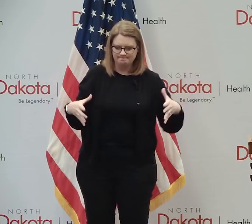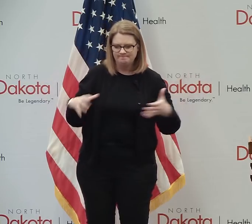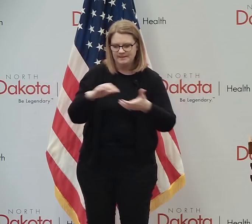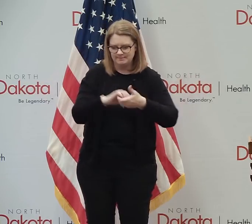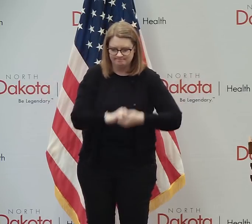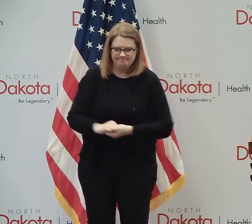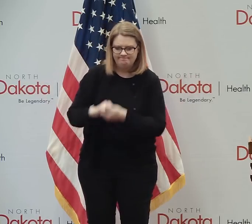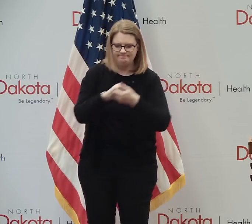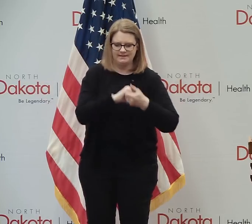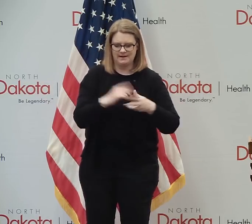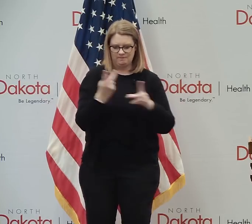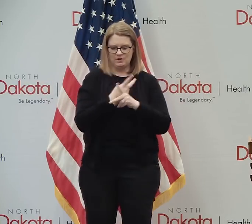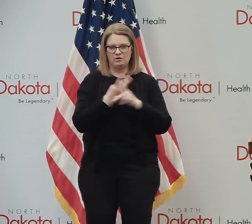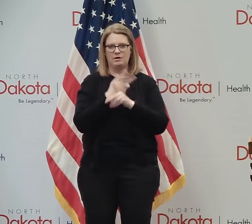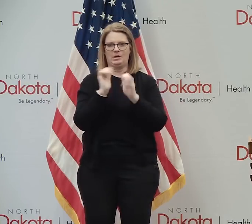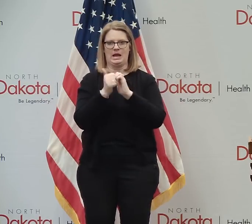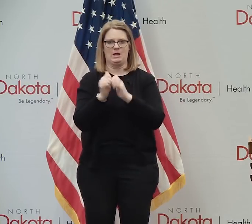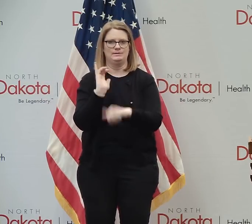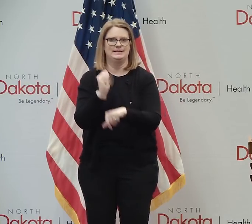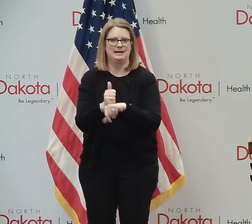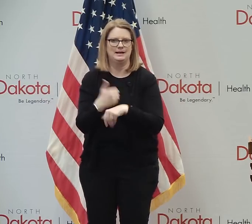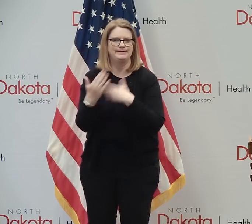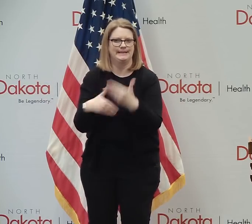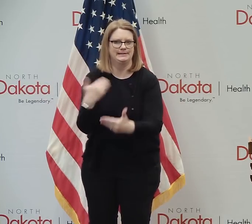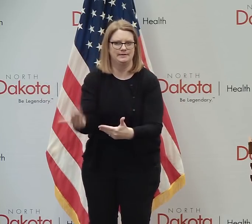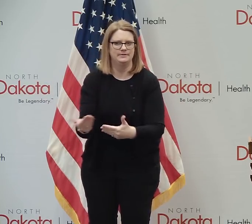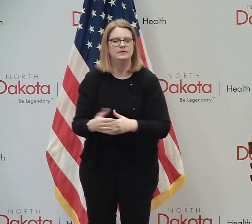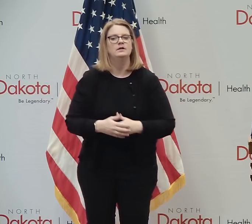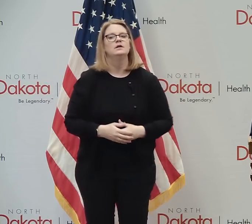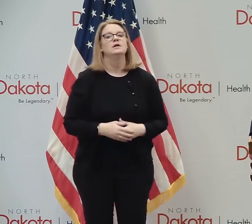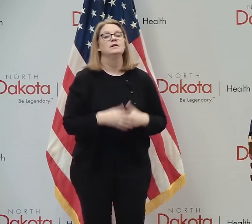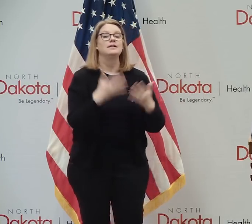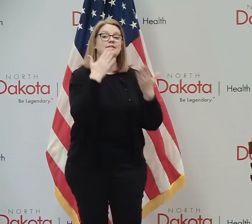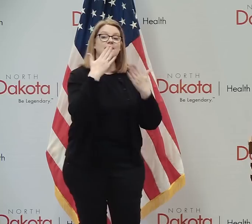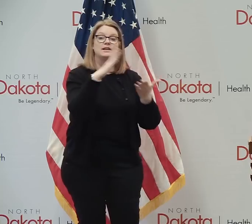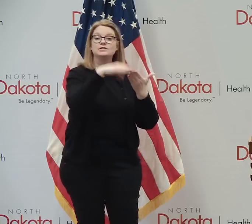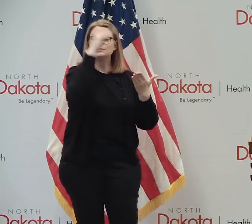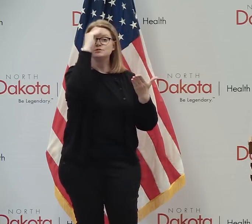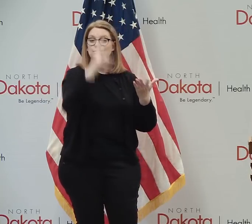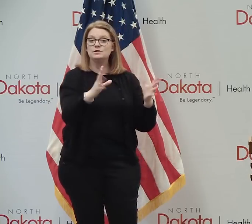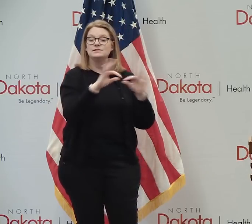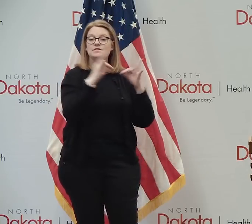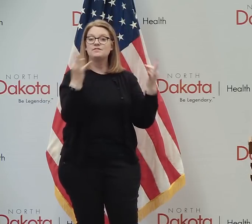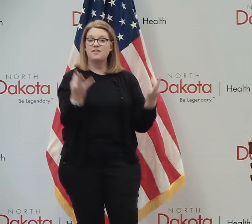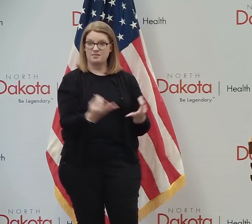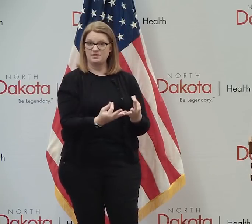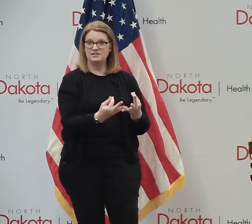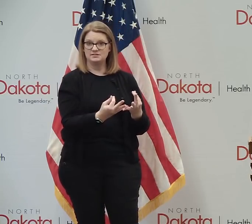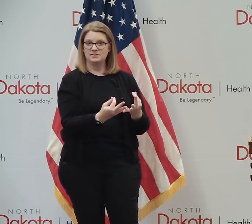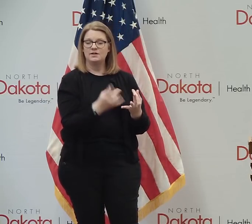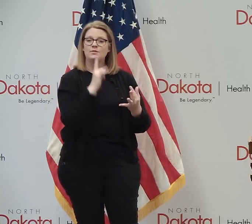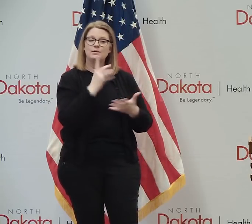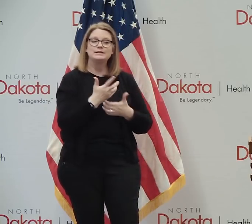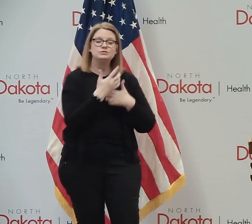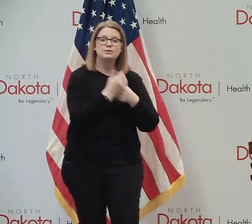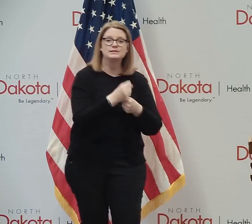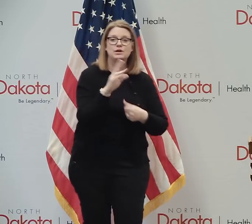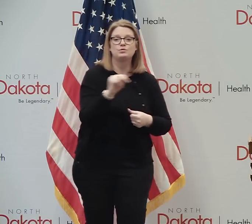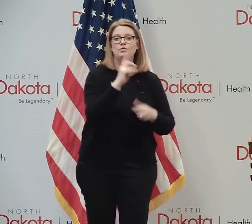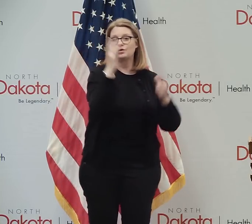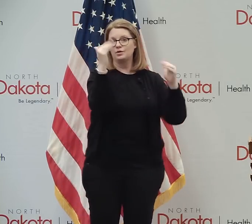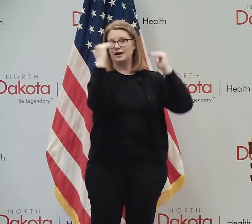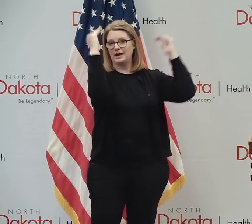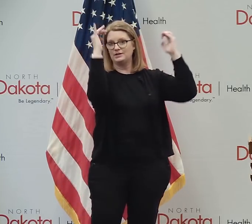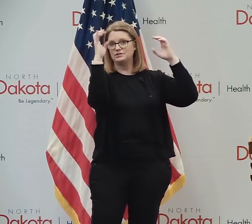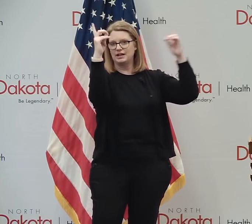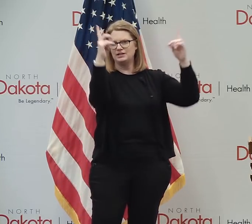got it done. Thank you to the students and families for putting your trust into North Dakota higher education. We